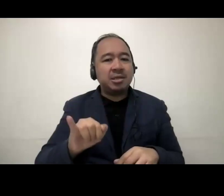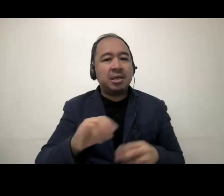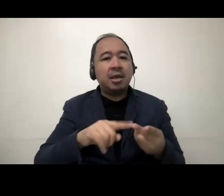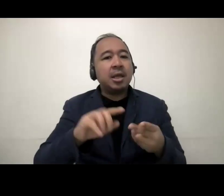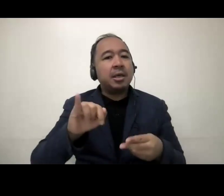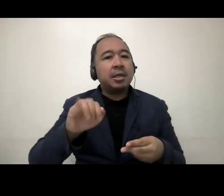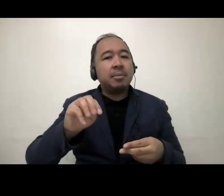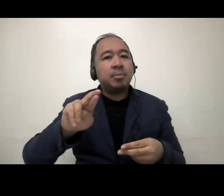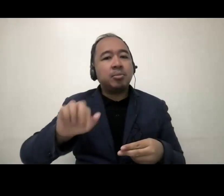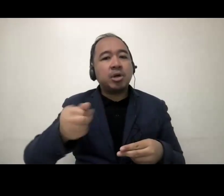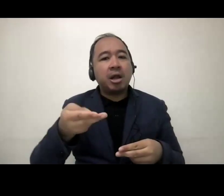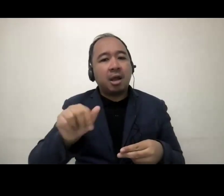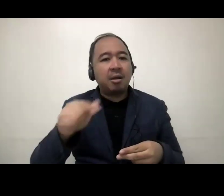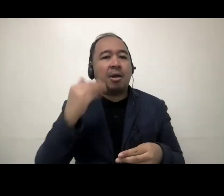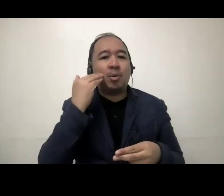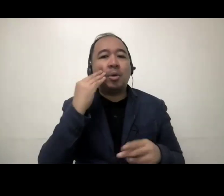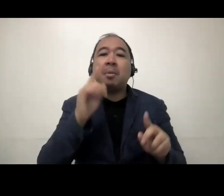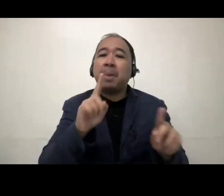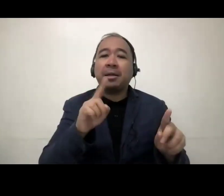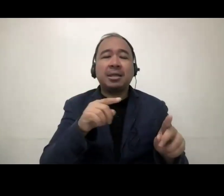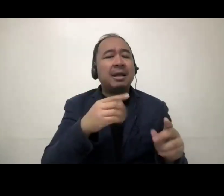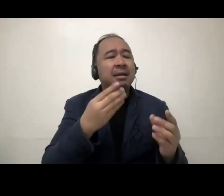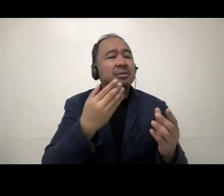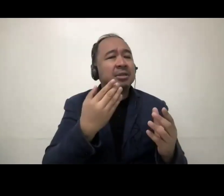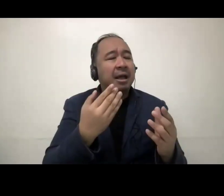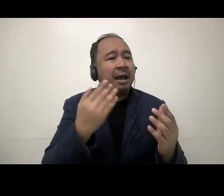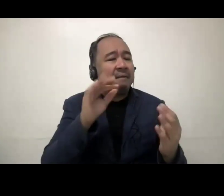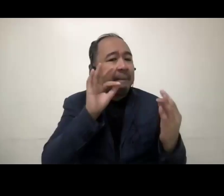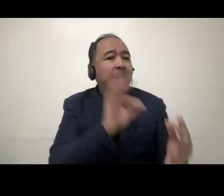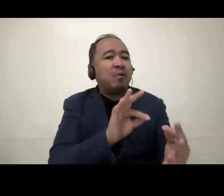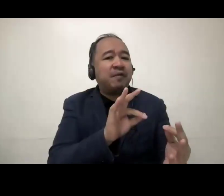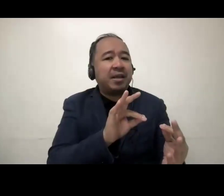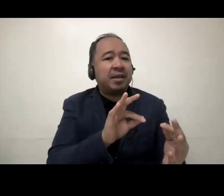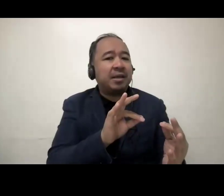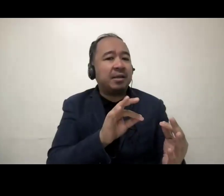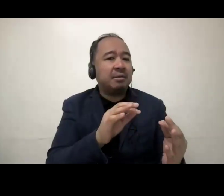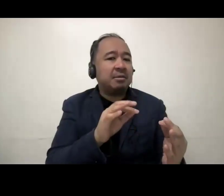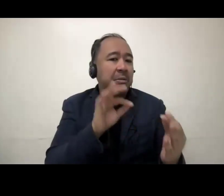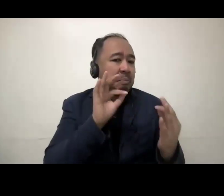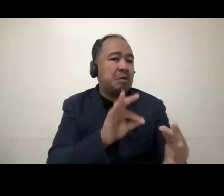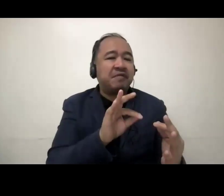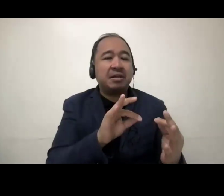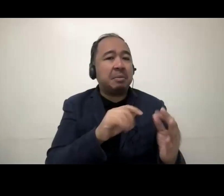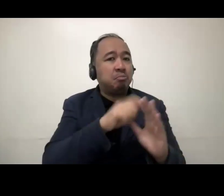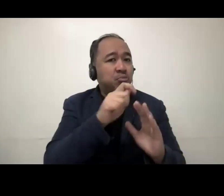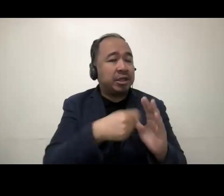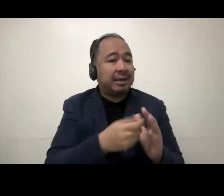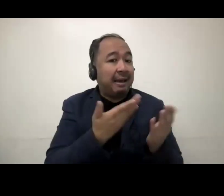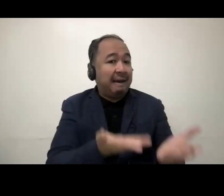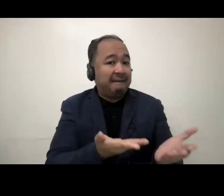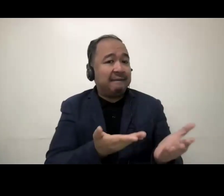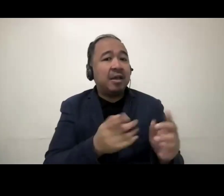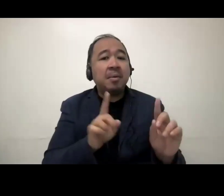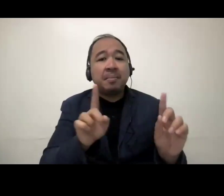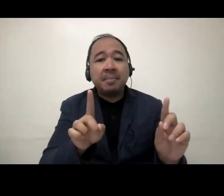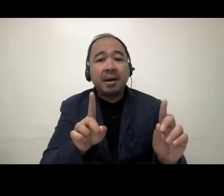those exist, there are always cases, retaliation, sexually based violence that cannot go through the